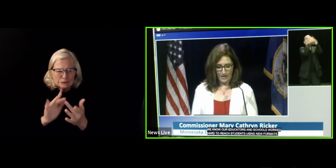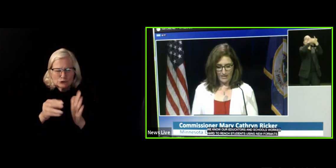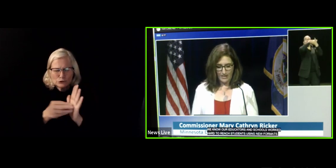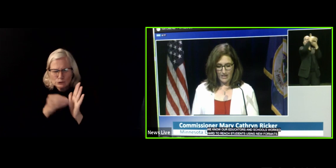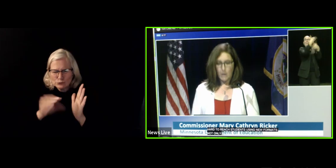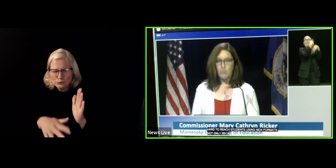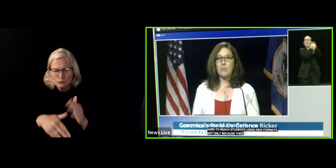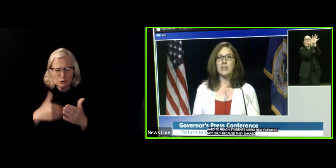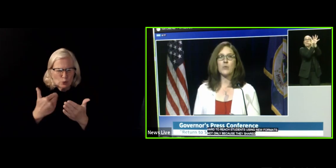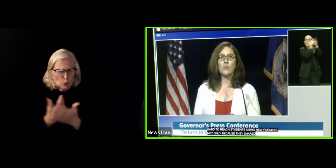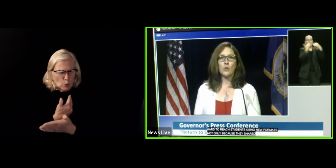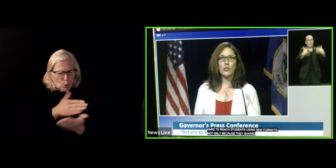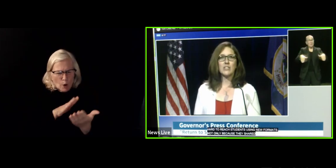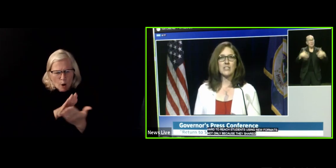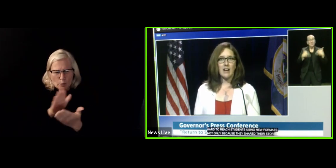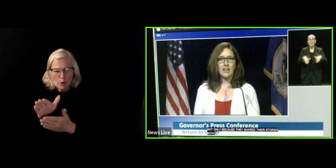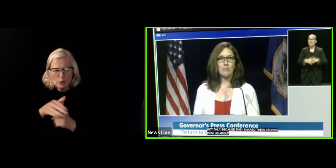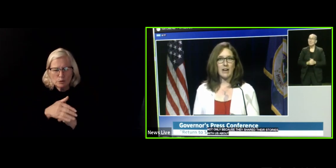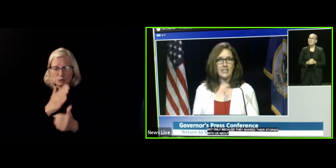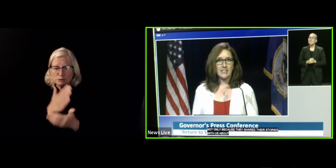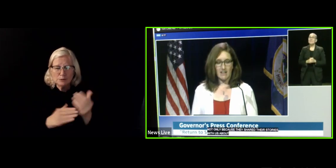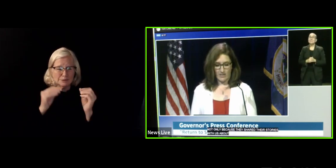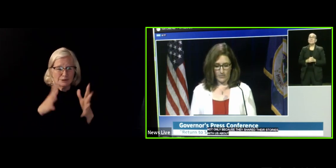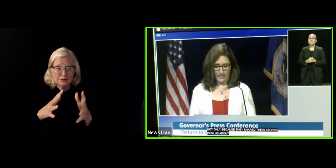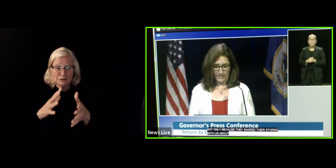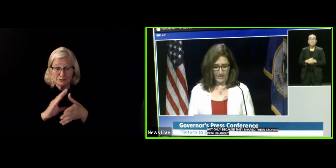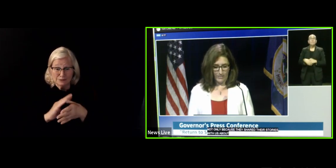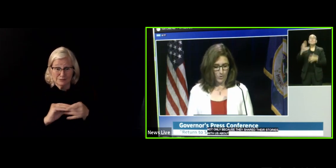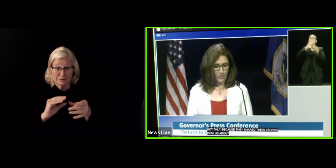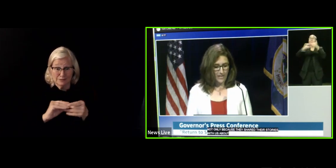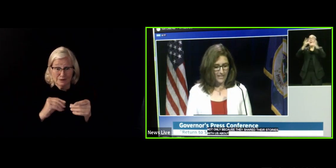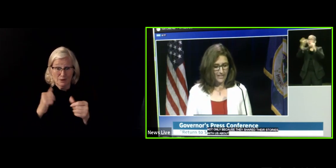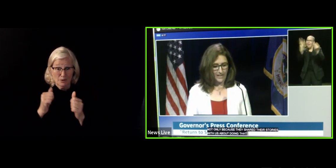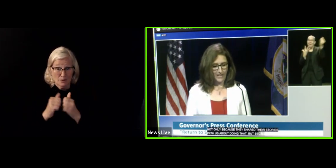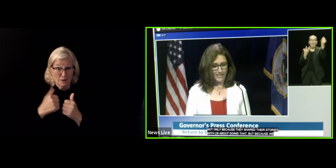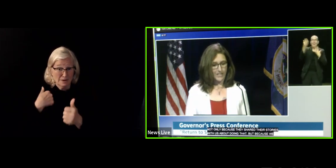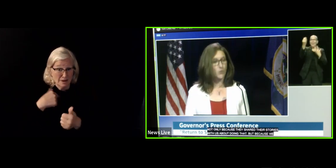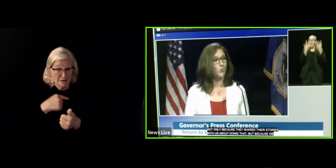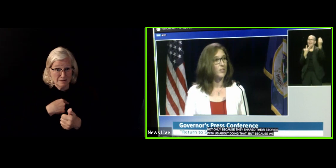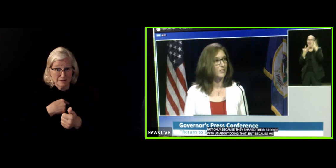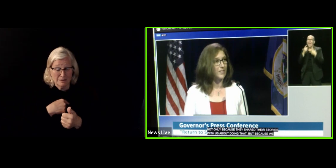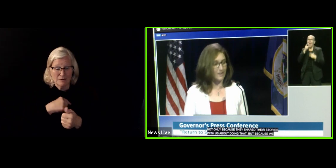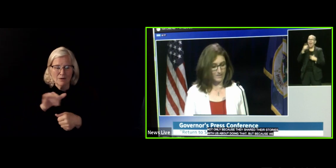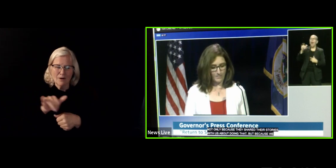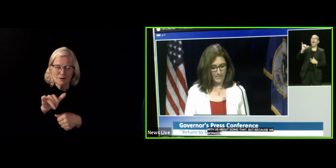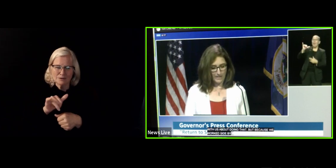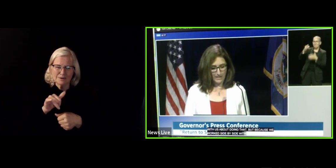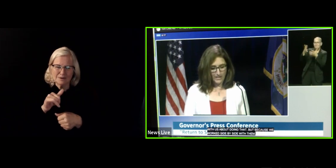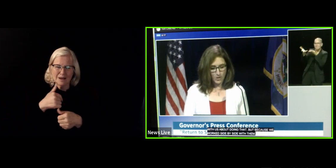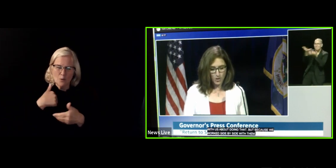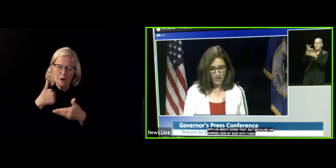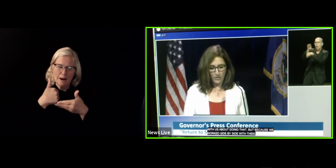that, but because we worked side by side with them, creating guidance in real time